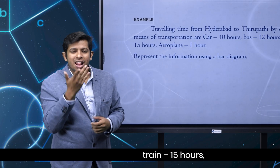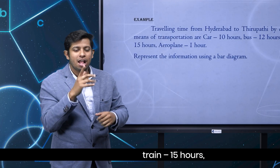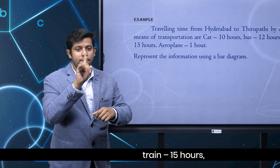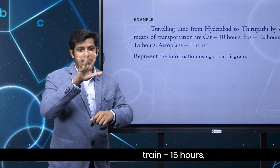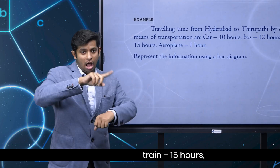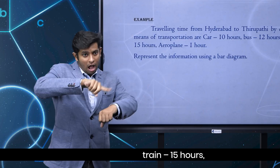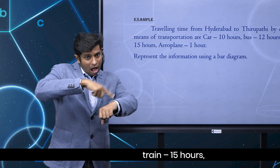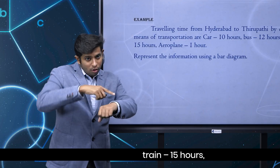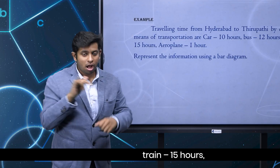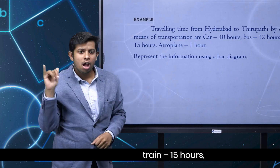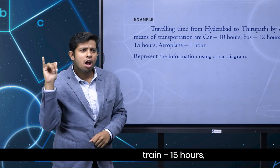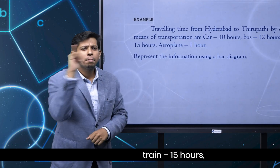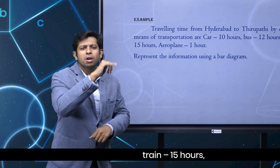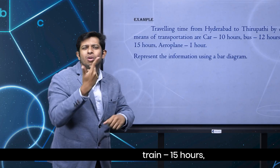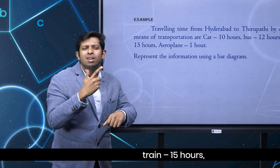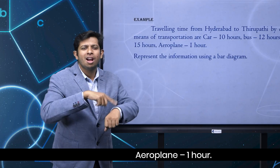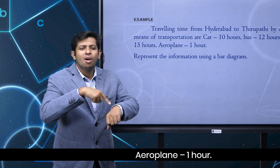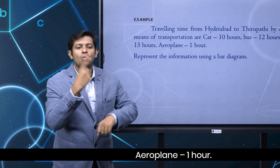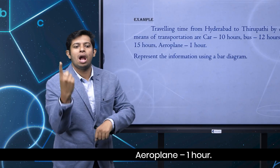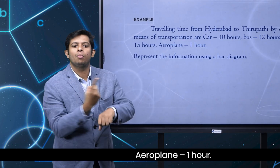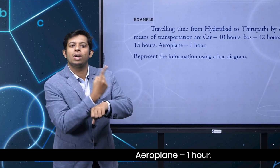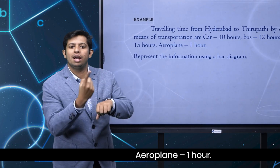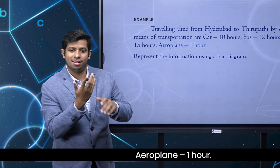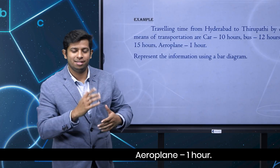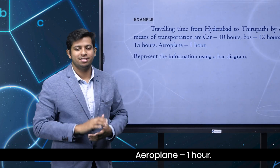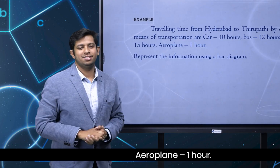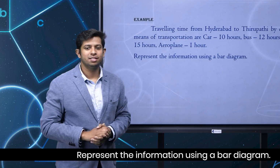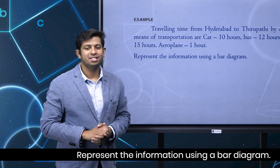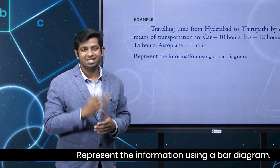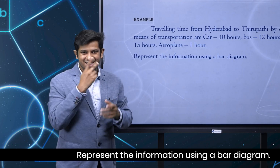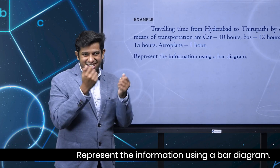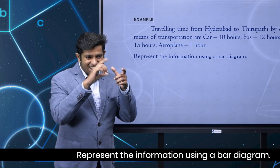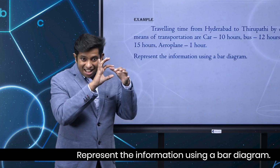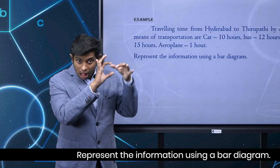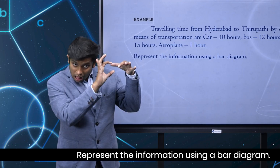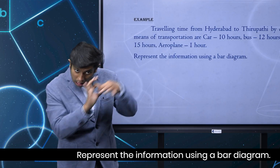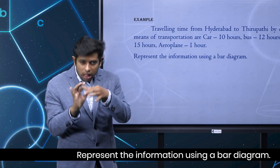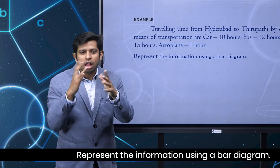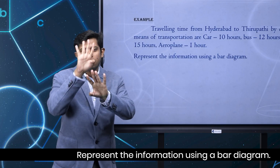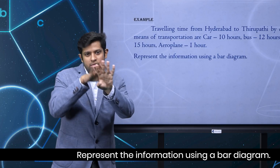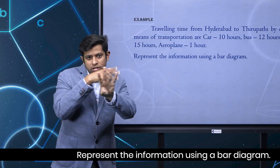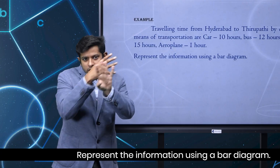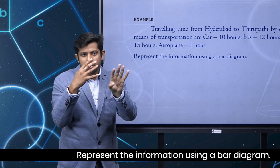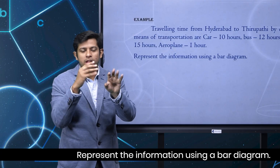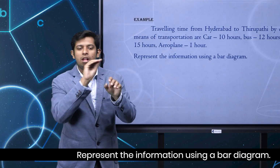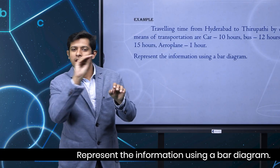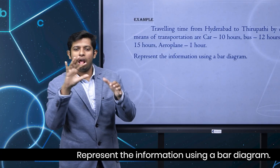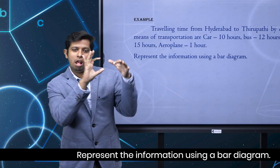train 15 hours, aeroplane 1 hour. Represent the information using a bar diagram.